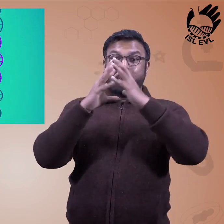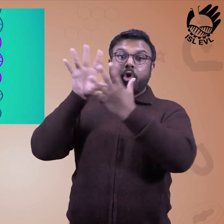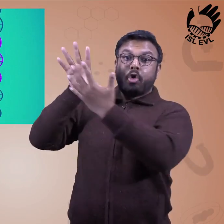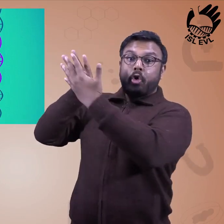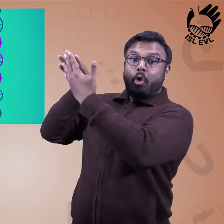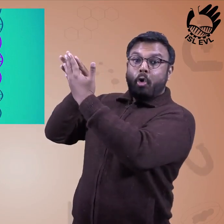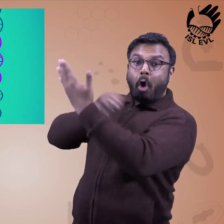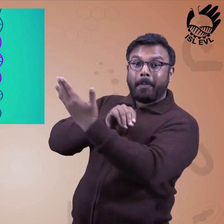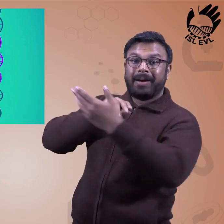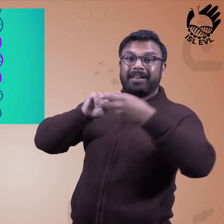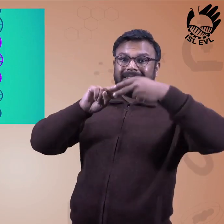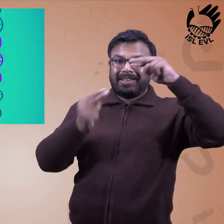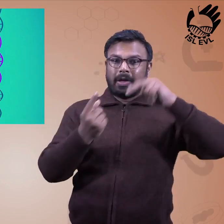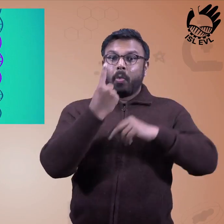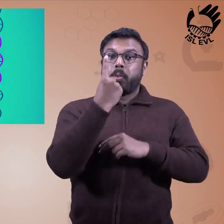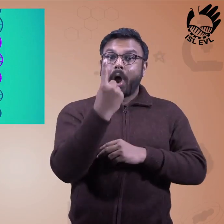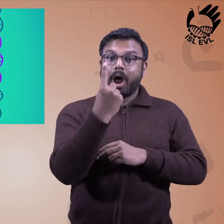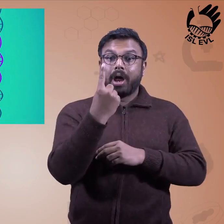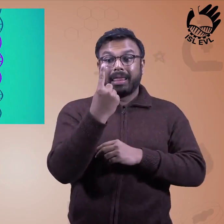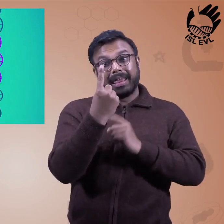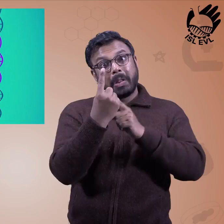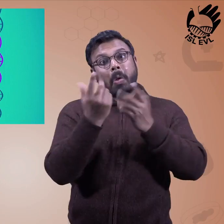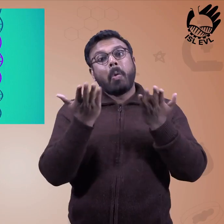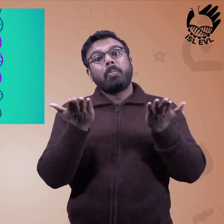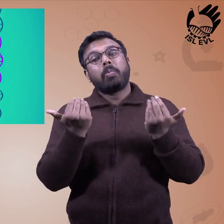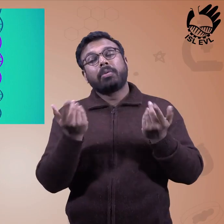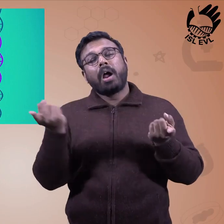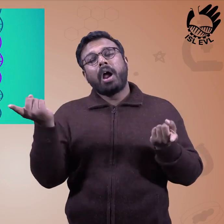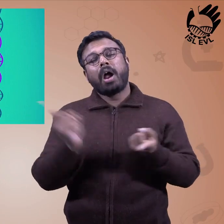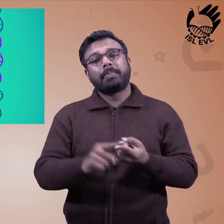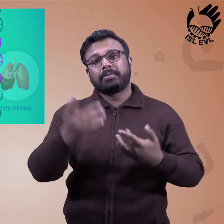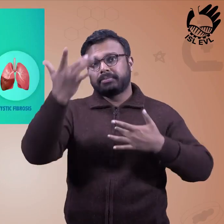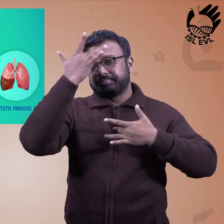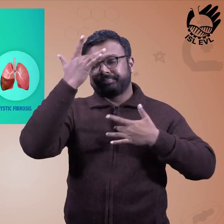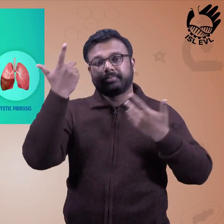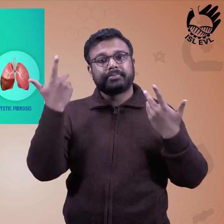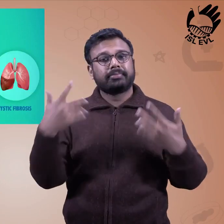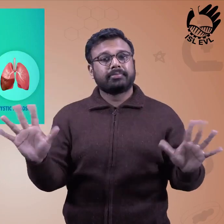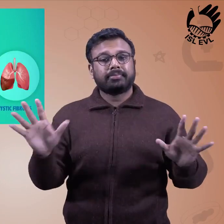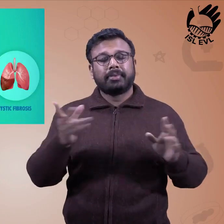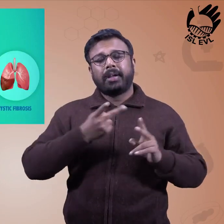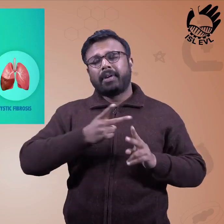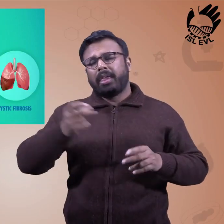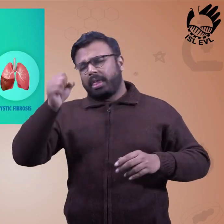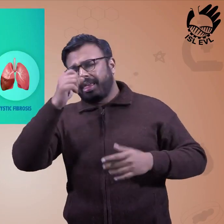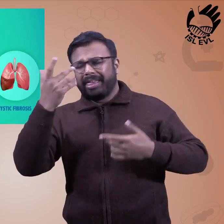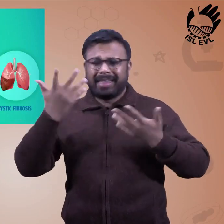to cause a disease.